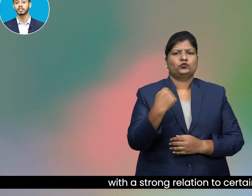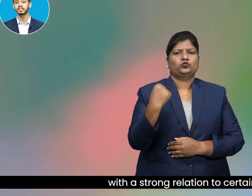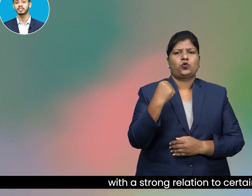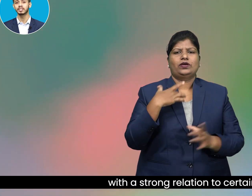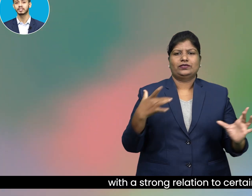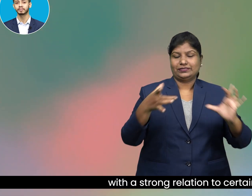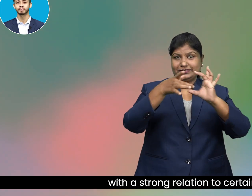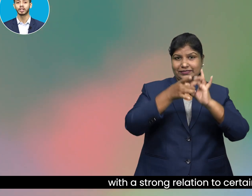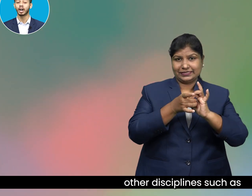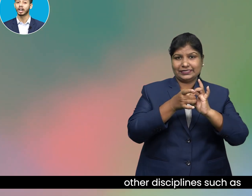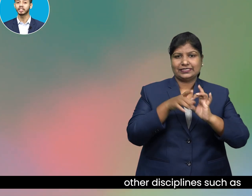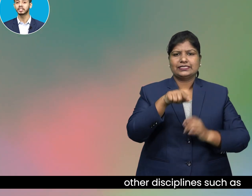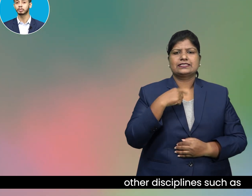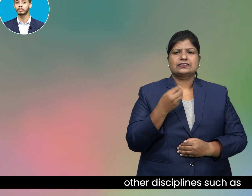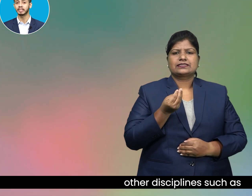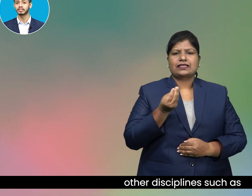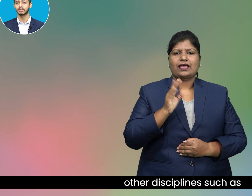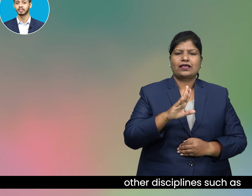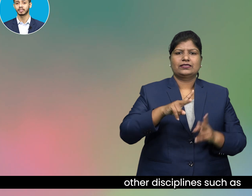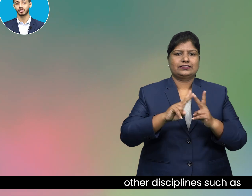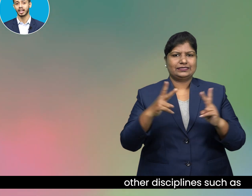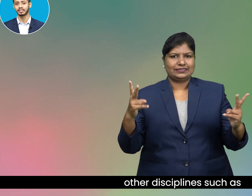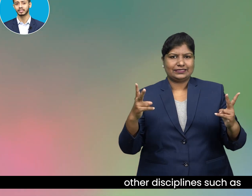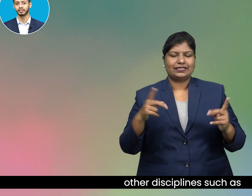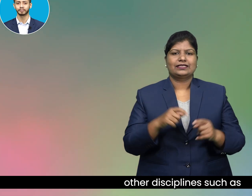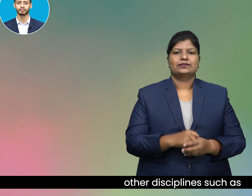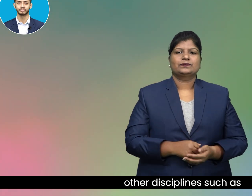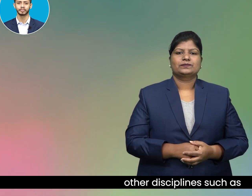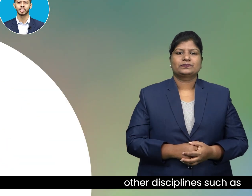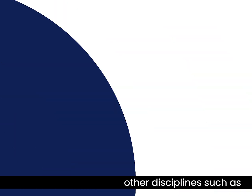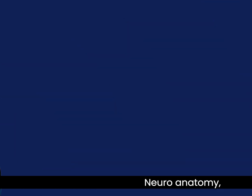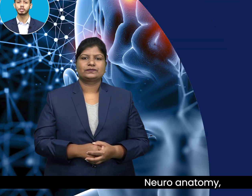to certain other disciplines such as